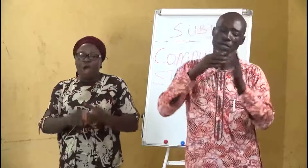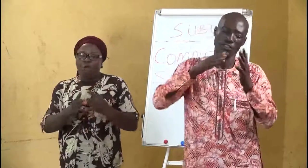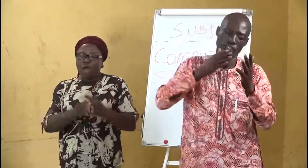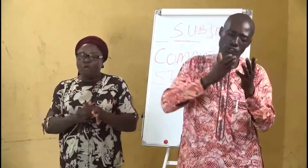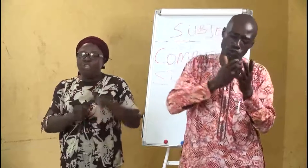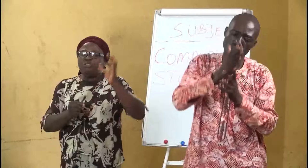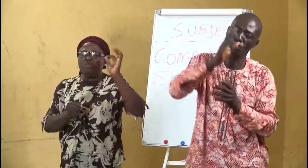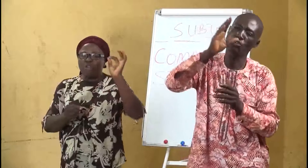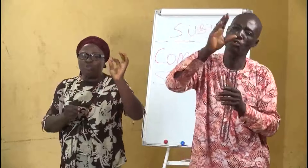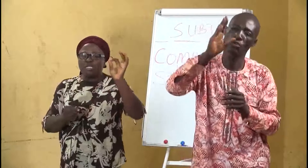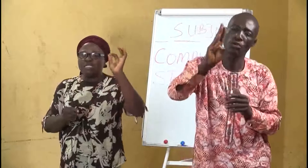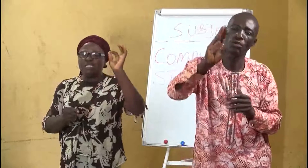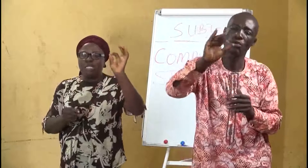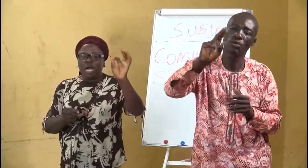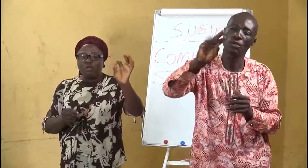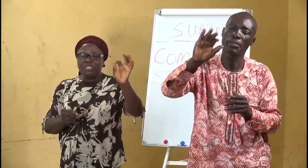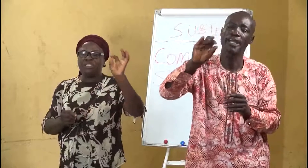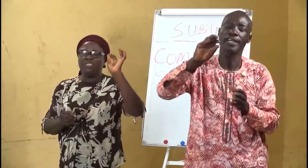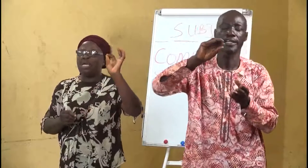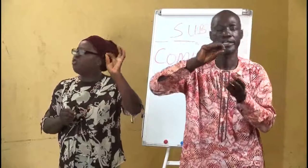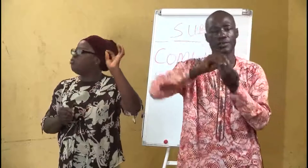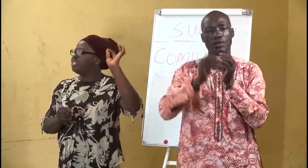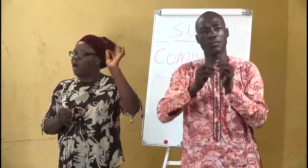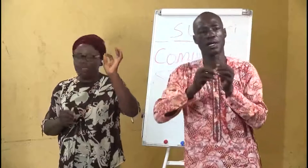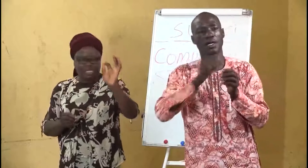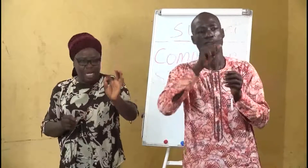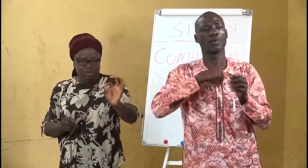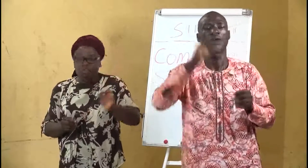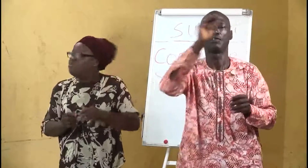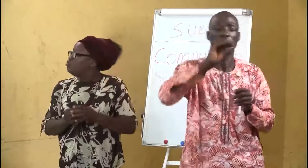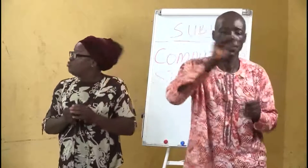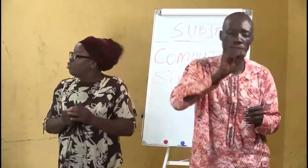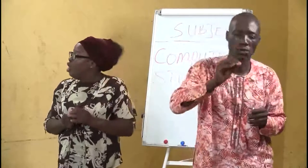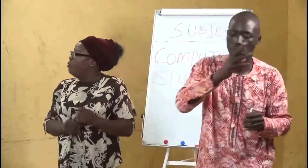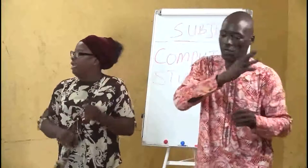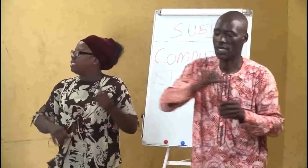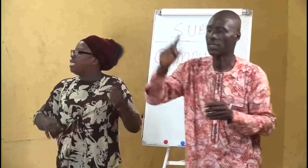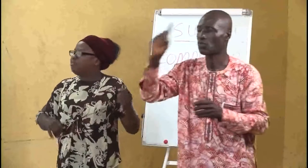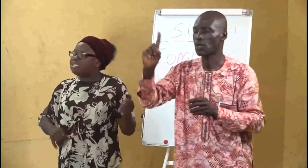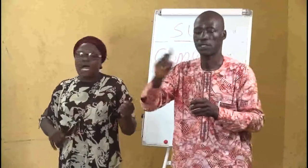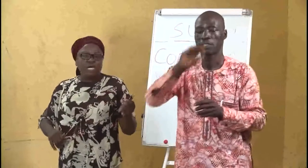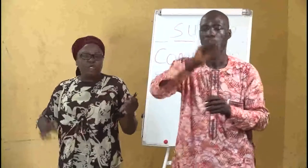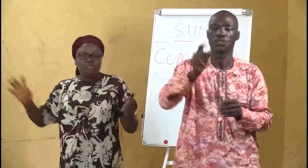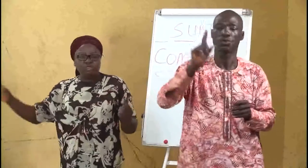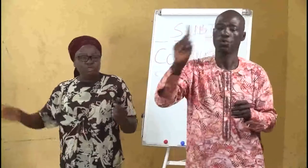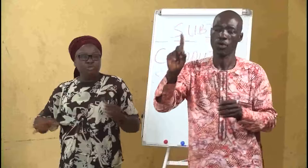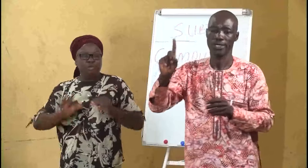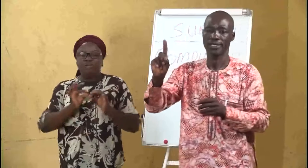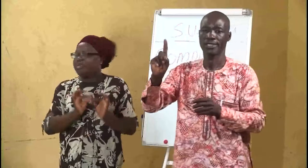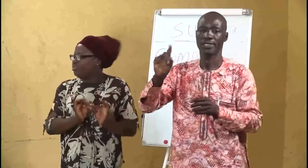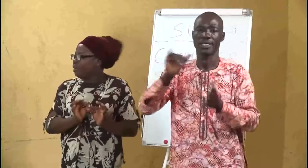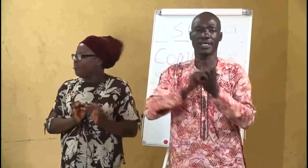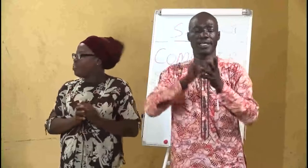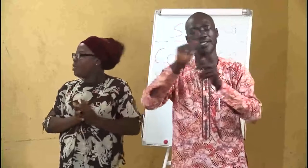0 and 1, which you know quite to write, that is the language that your computer understands, from a transmitter to